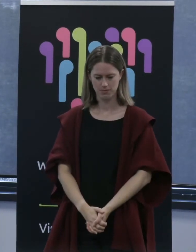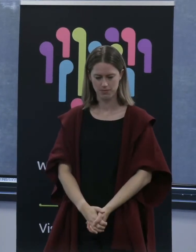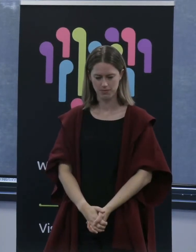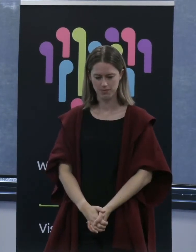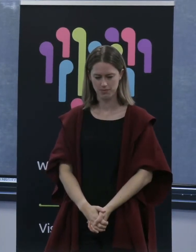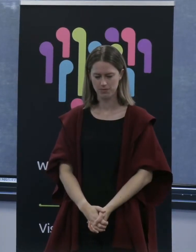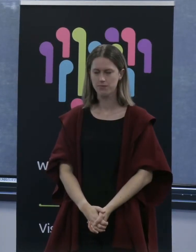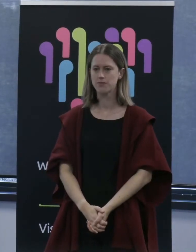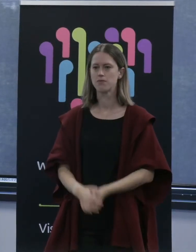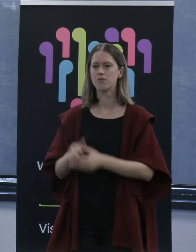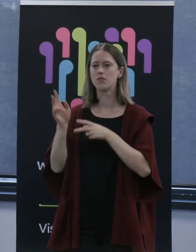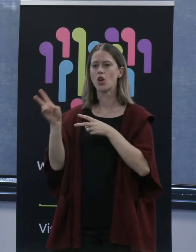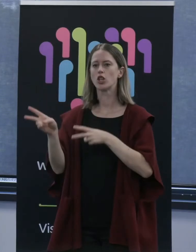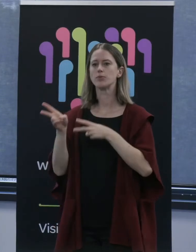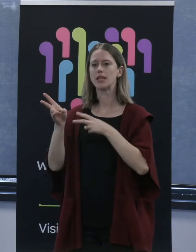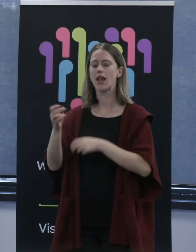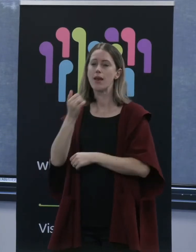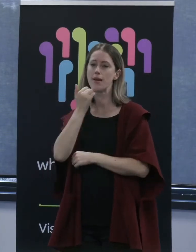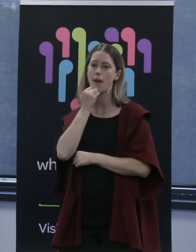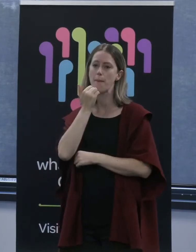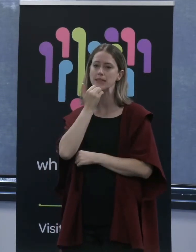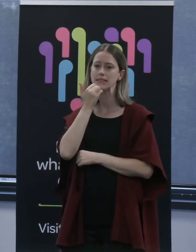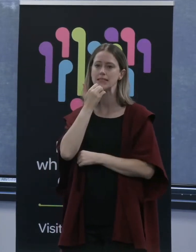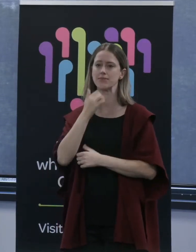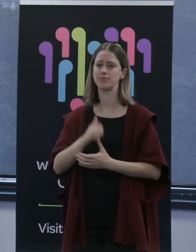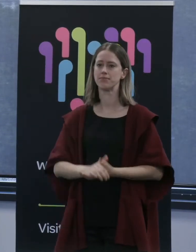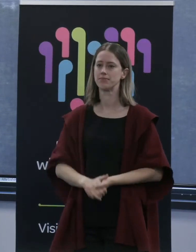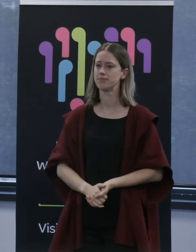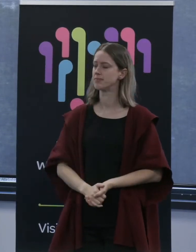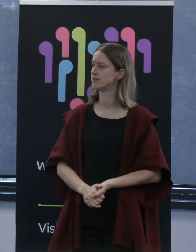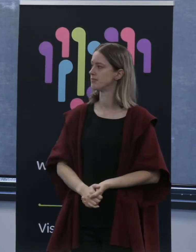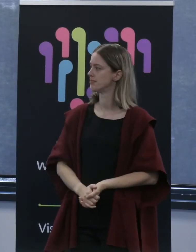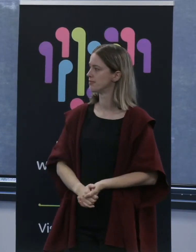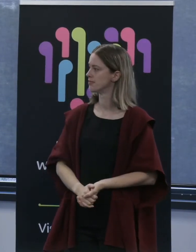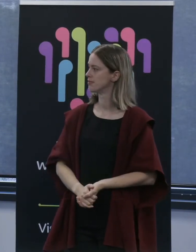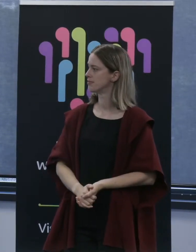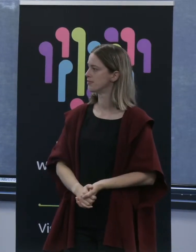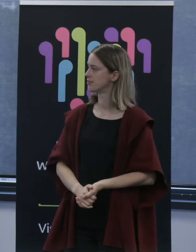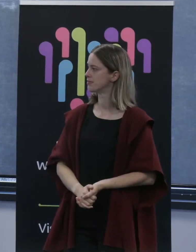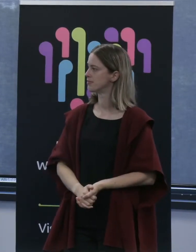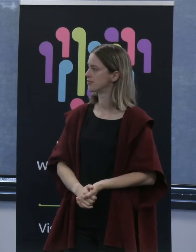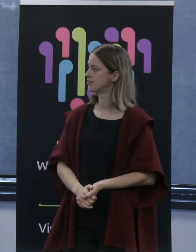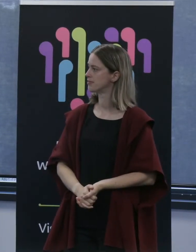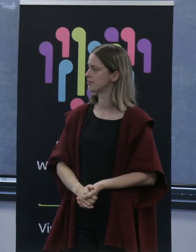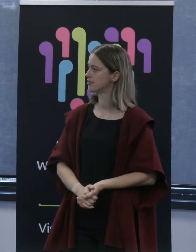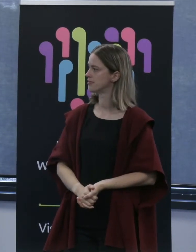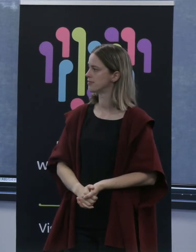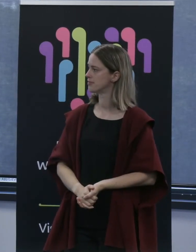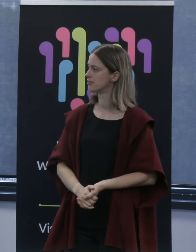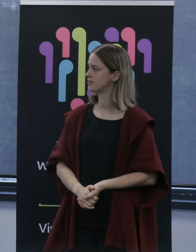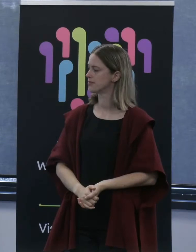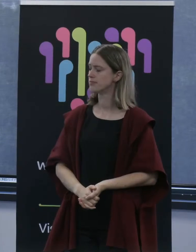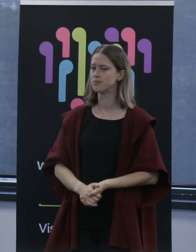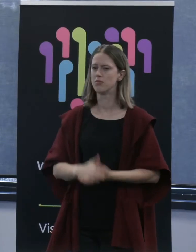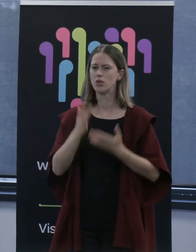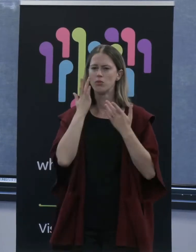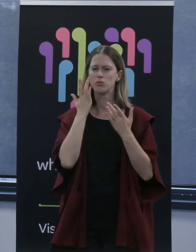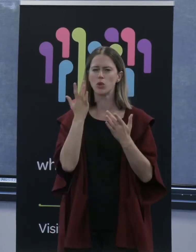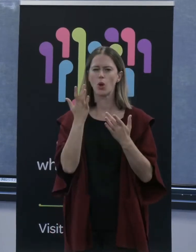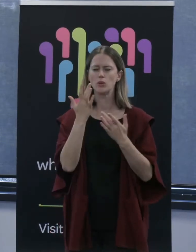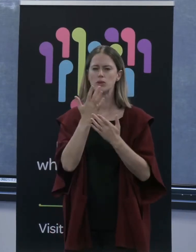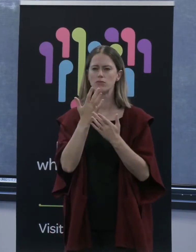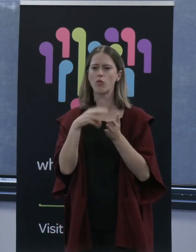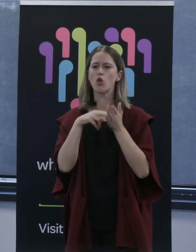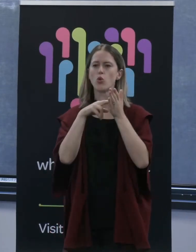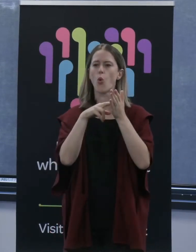Looking then at hospitalisation, this next graph shows us just what is happening with occupied bed numbers, and this is